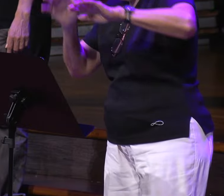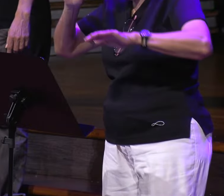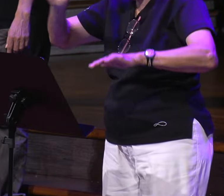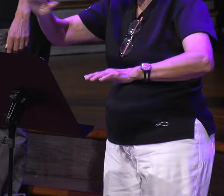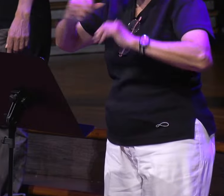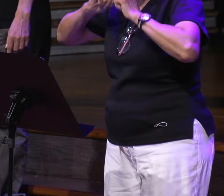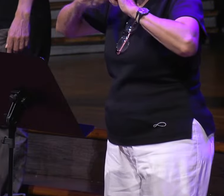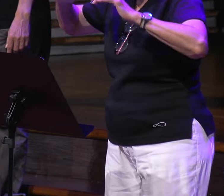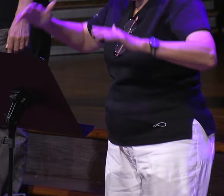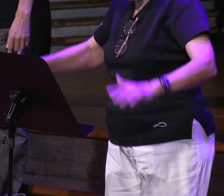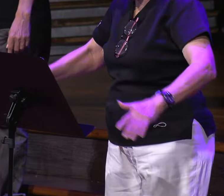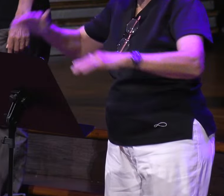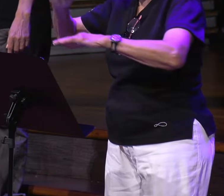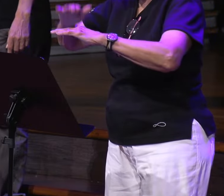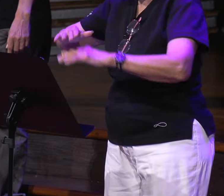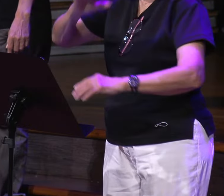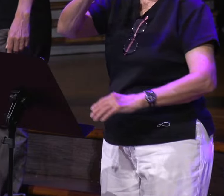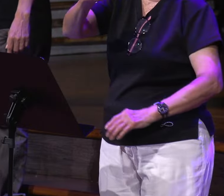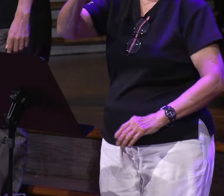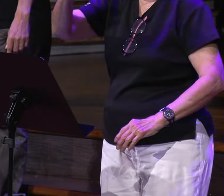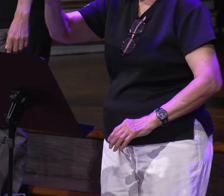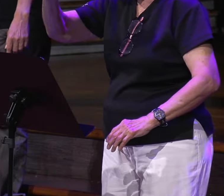Continue to pour your blessings on COOS